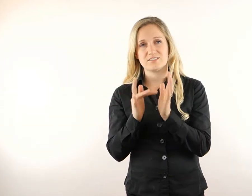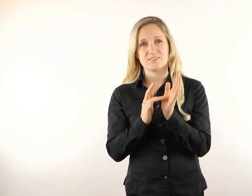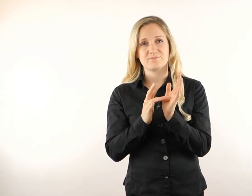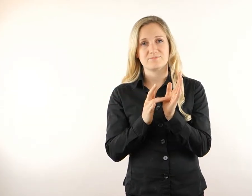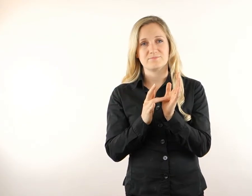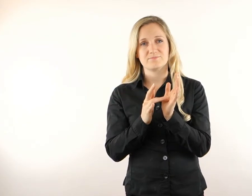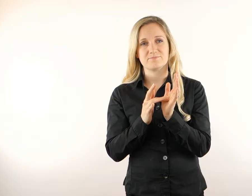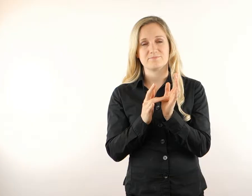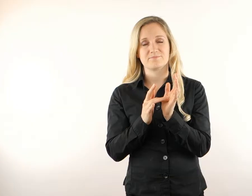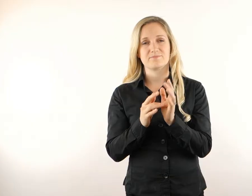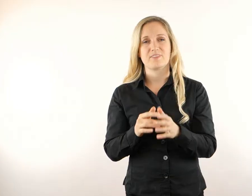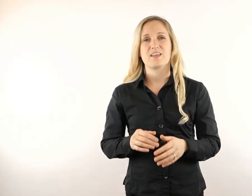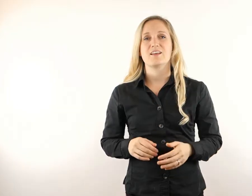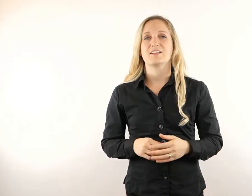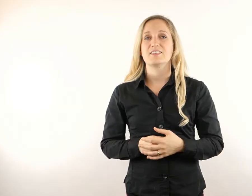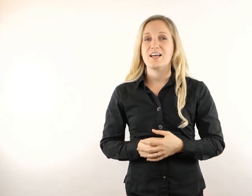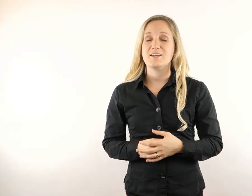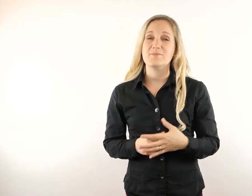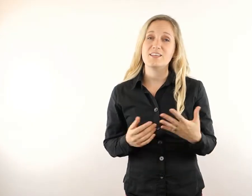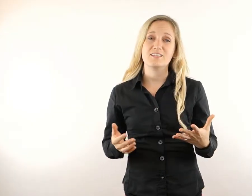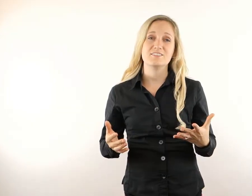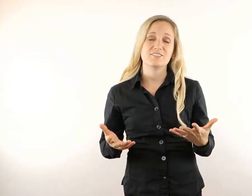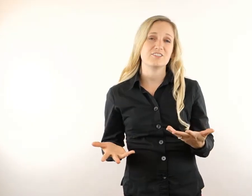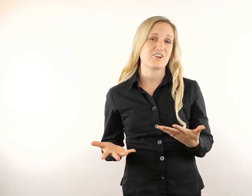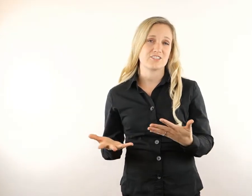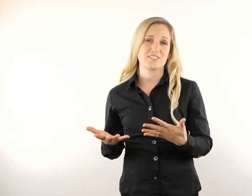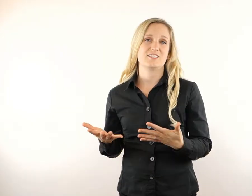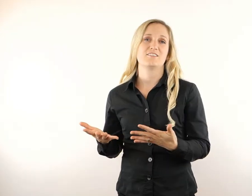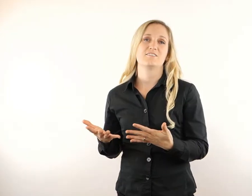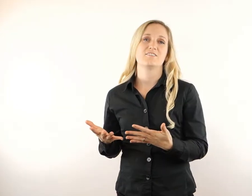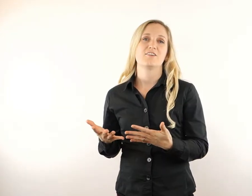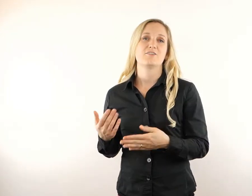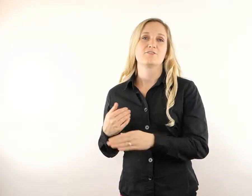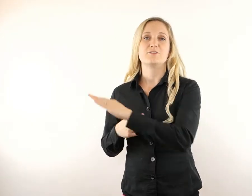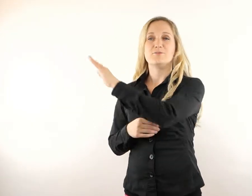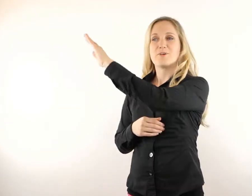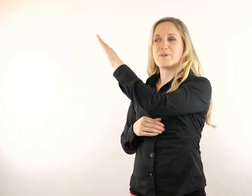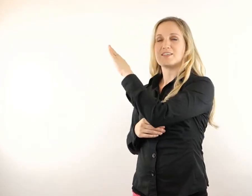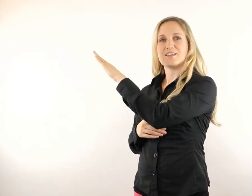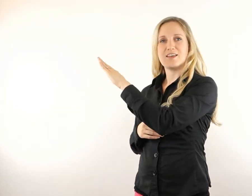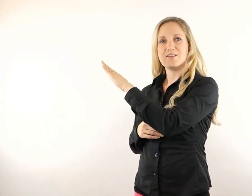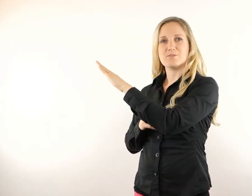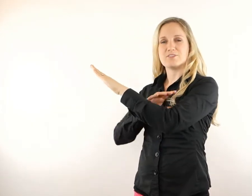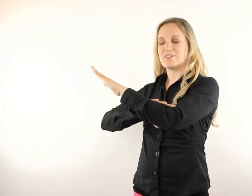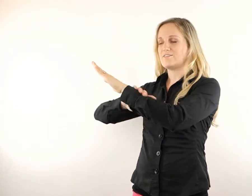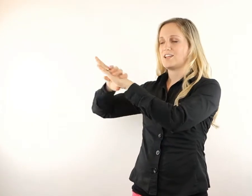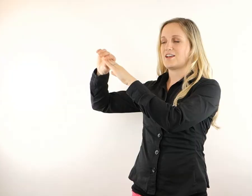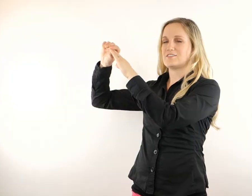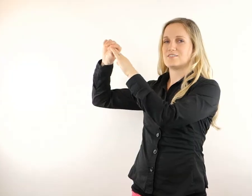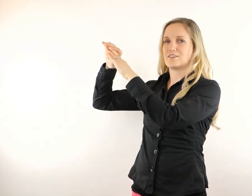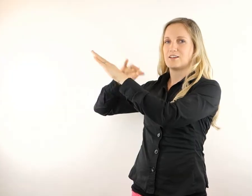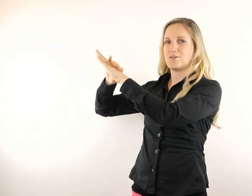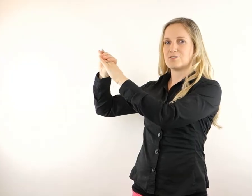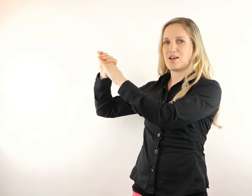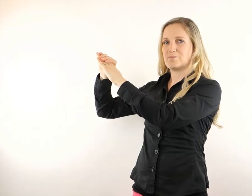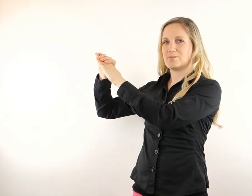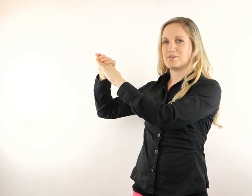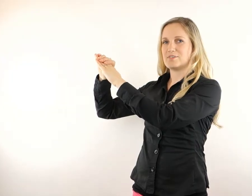Jesus. Climb the hill to the garden still. You are making a hill with your left hand. Kind of goes up,